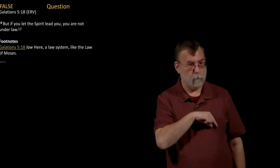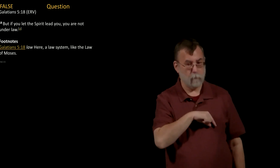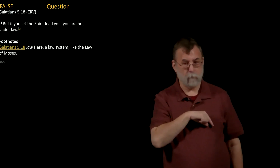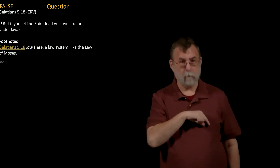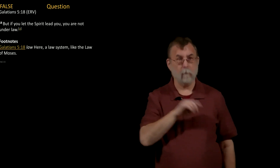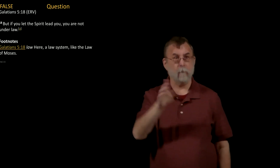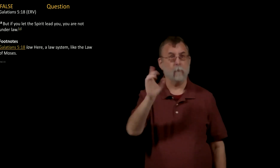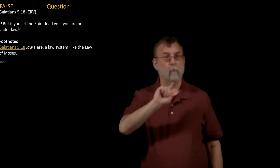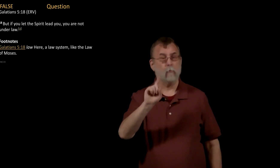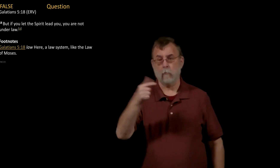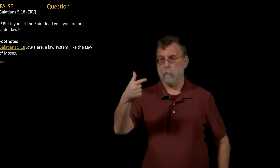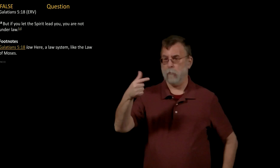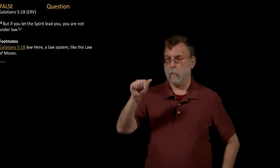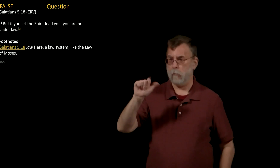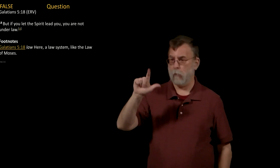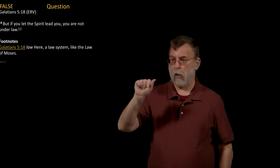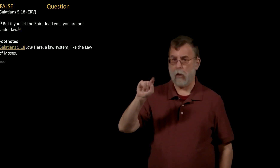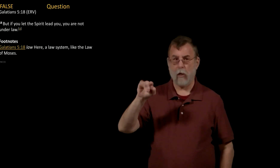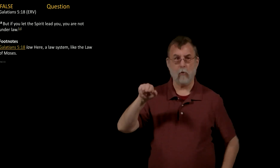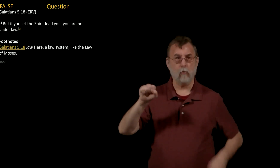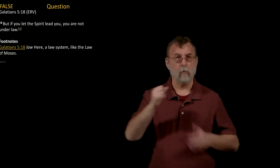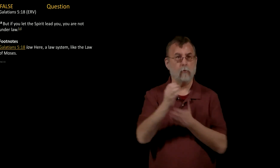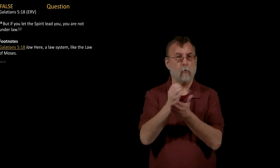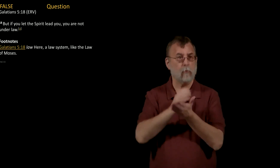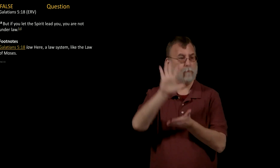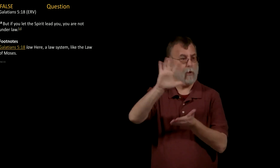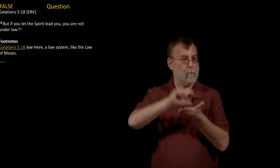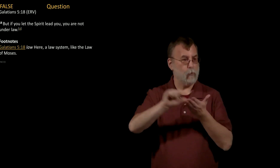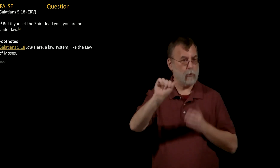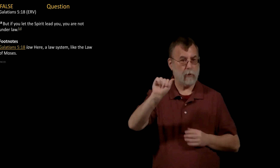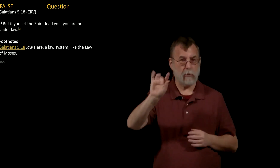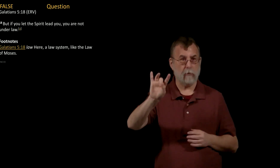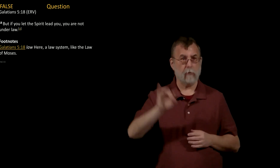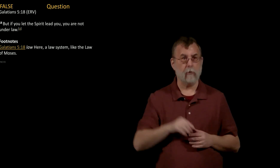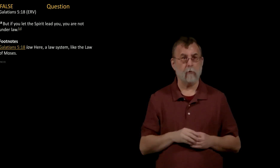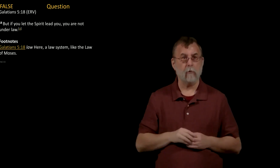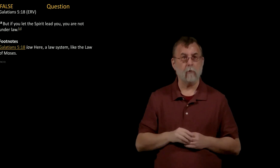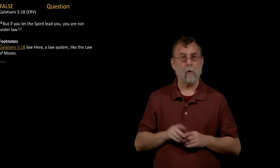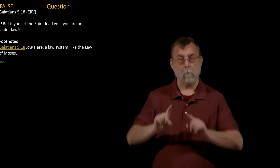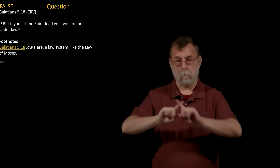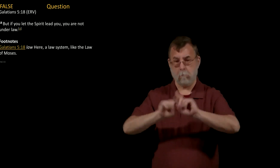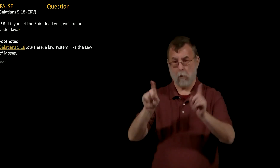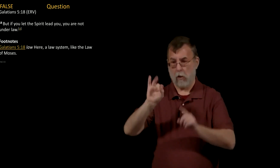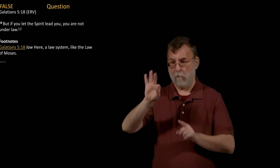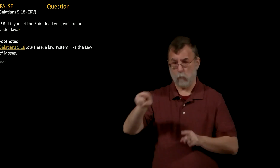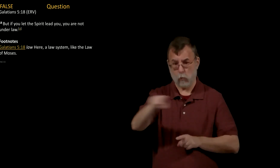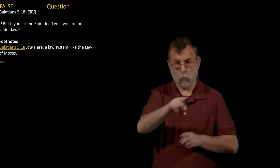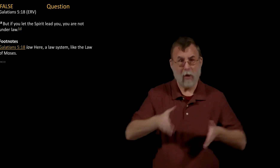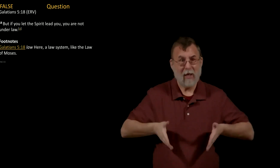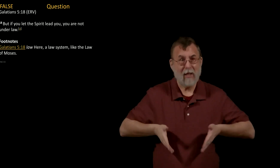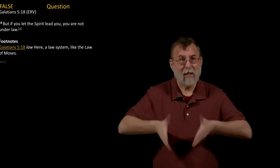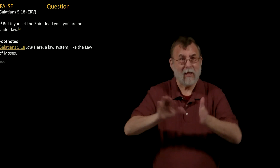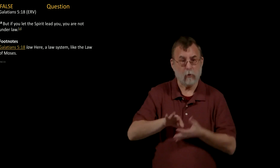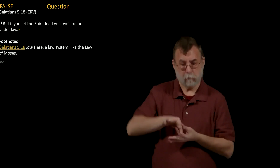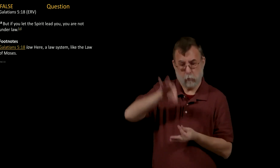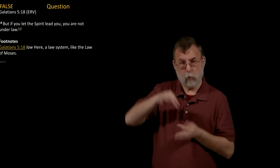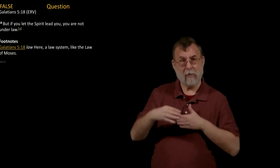False. And where is this from? Galatians chapter 5, verse 18. But if you let